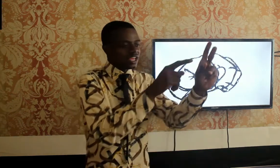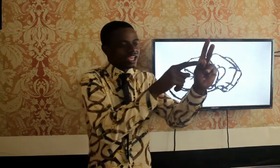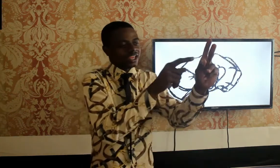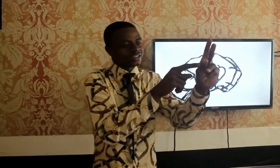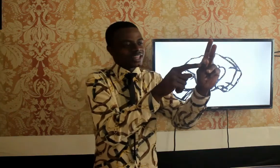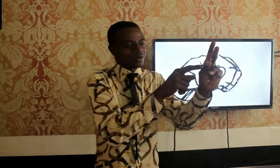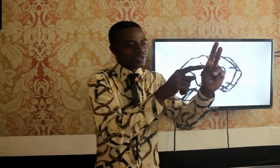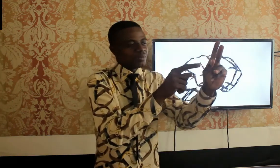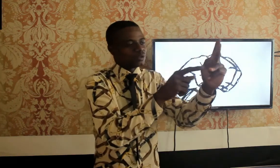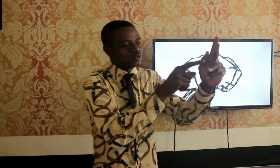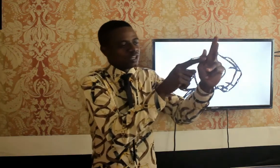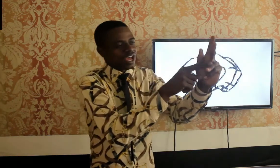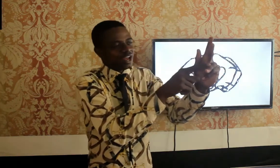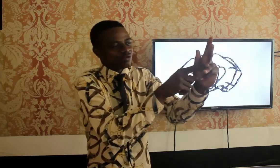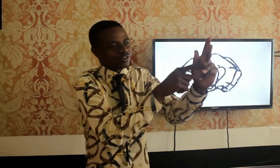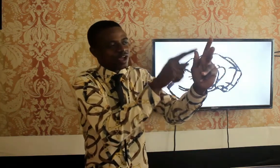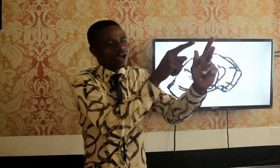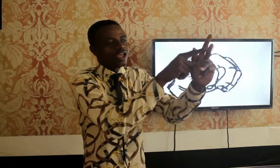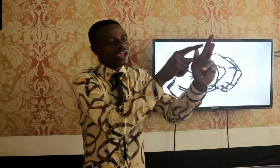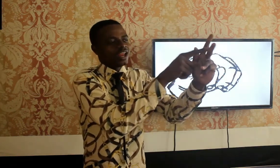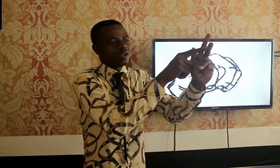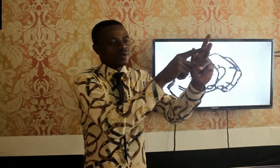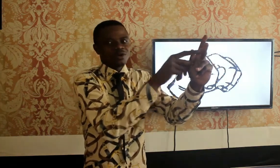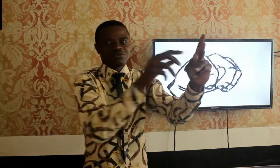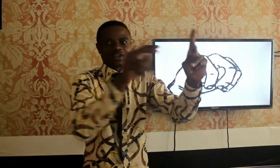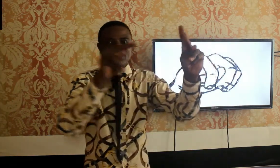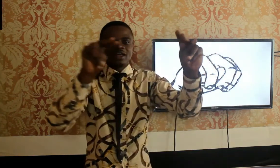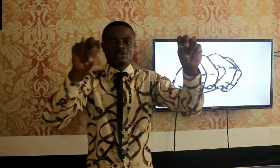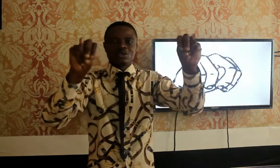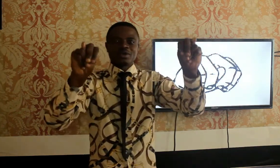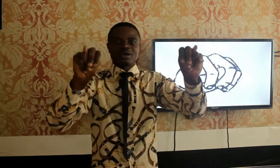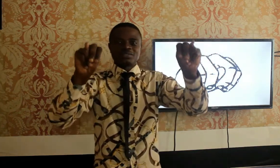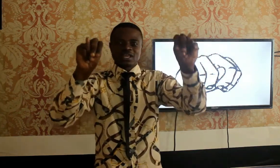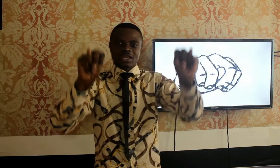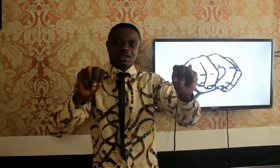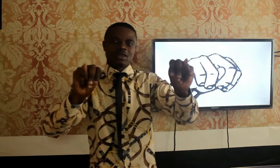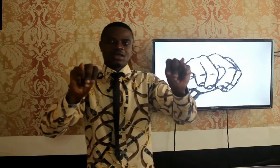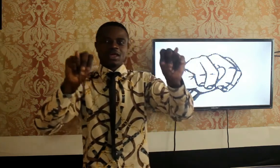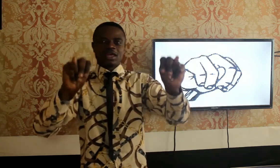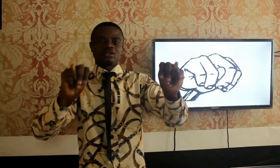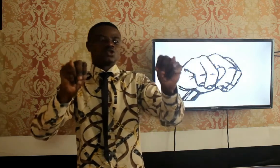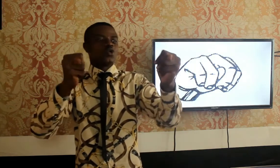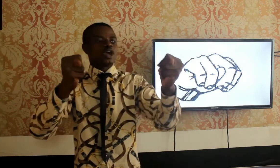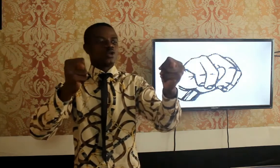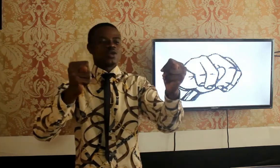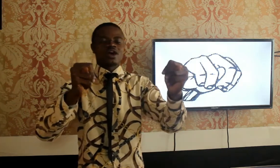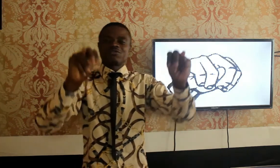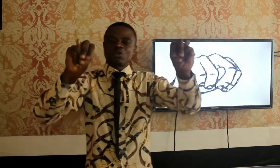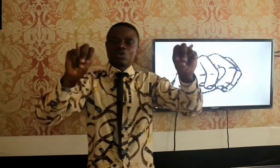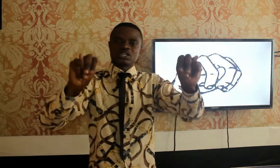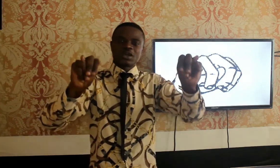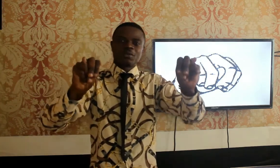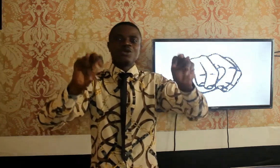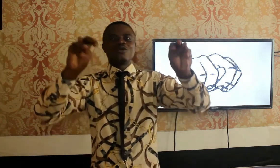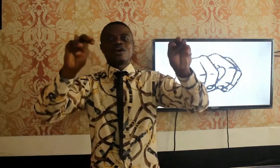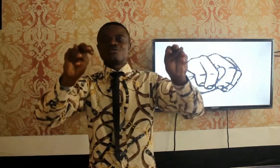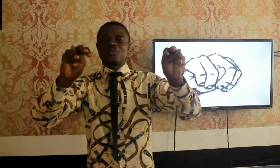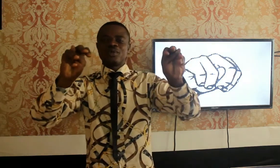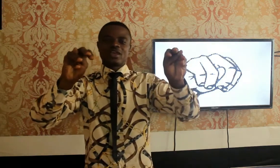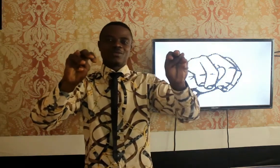the thumb in between the other finger and then the middle finger. So it becomes N. And so N, we have close M, we have open M.